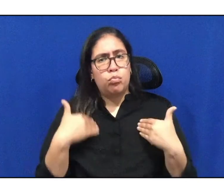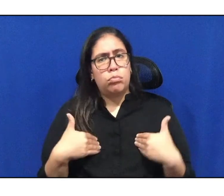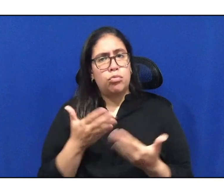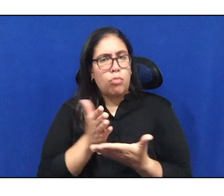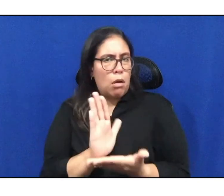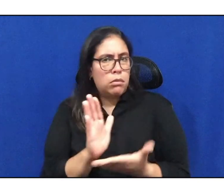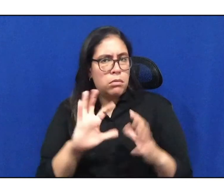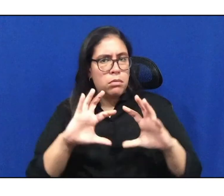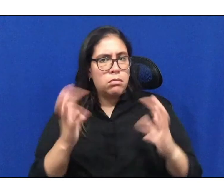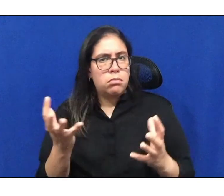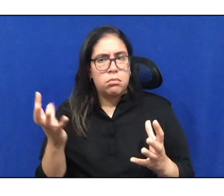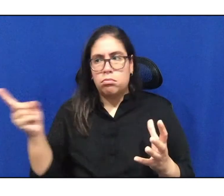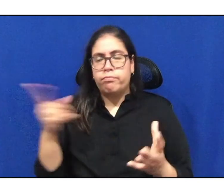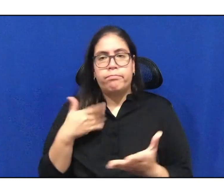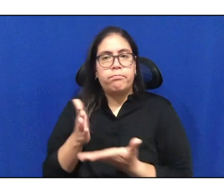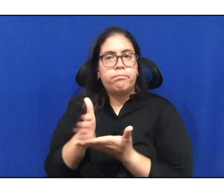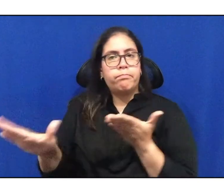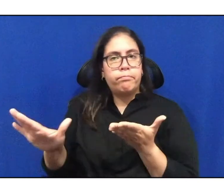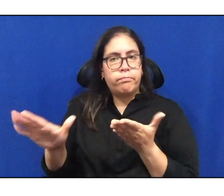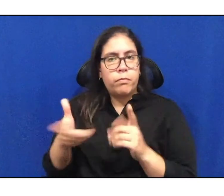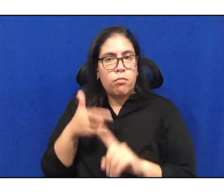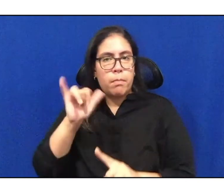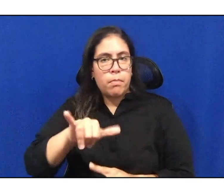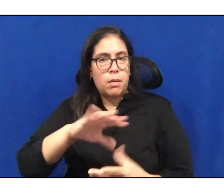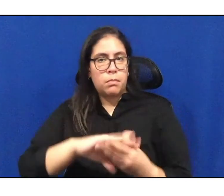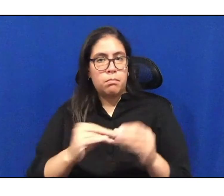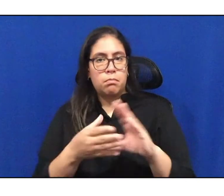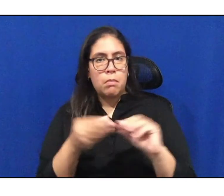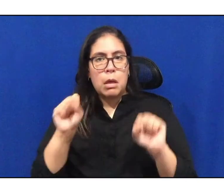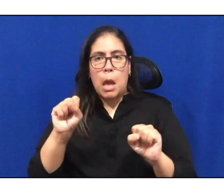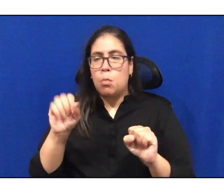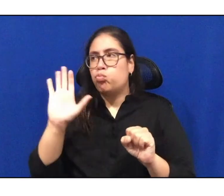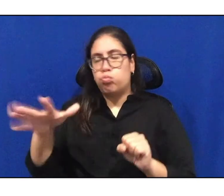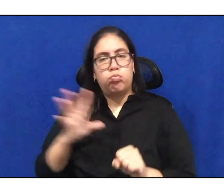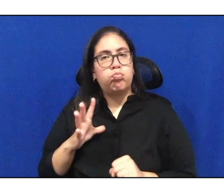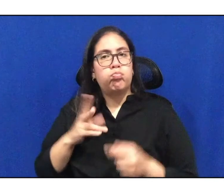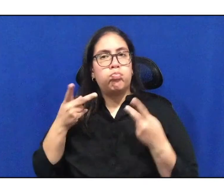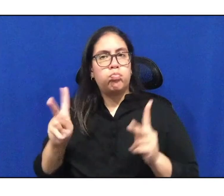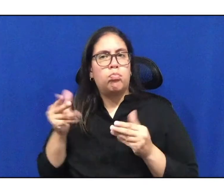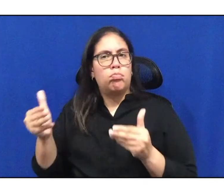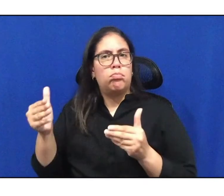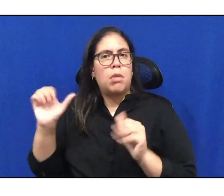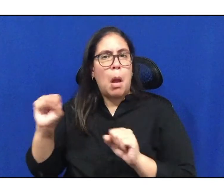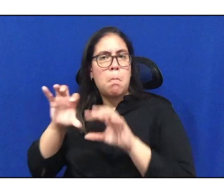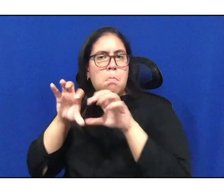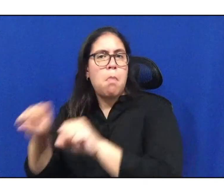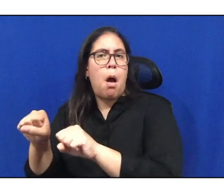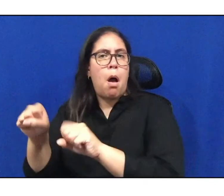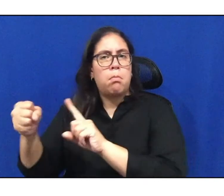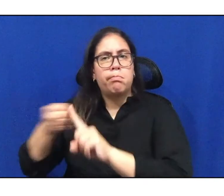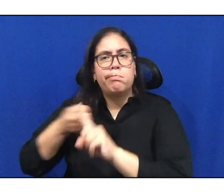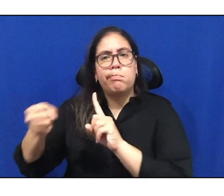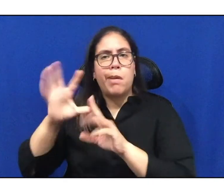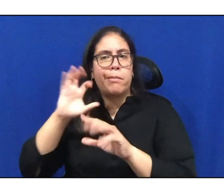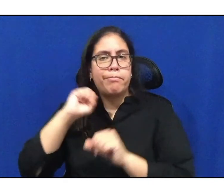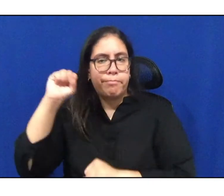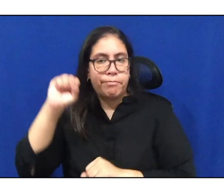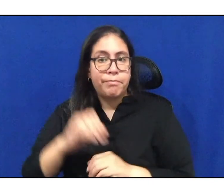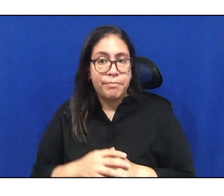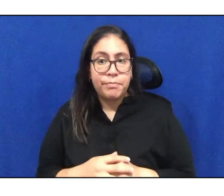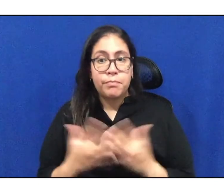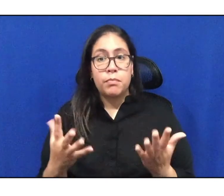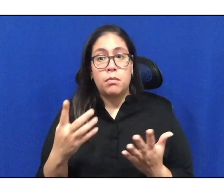thus for they can be mobbed and lynched, right? Um, as far as thinking